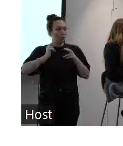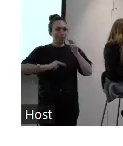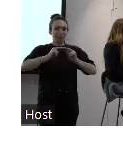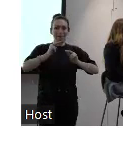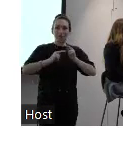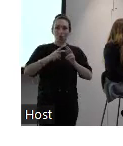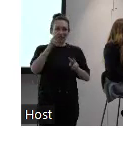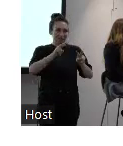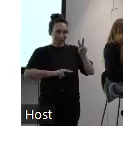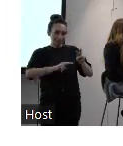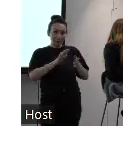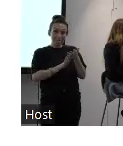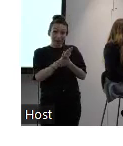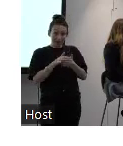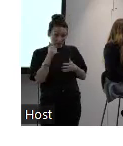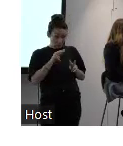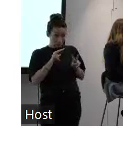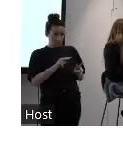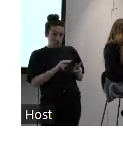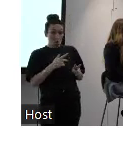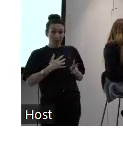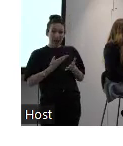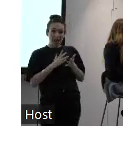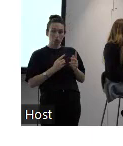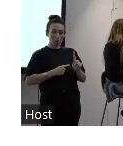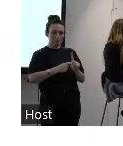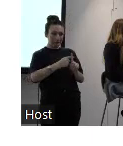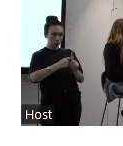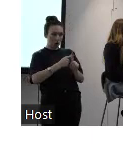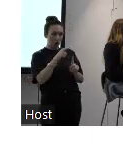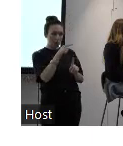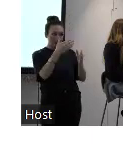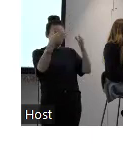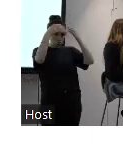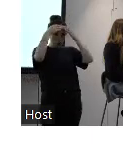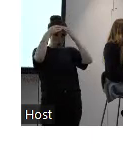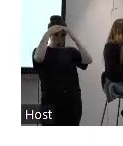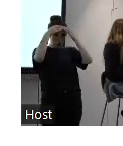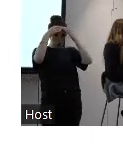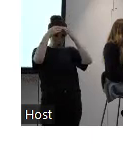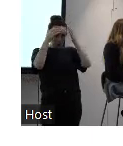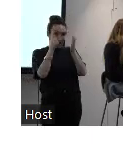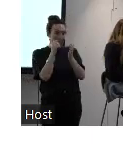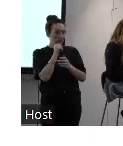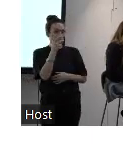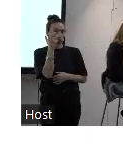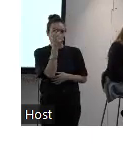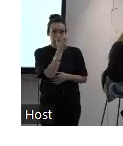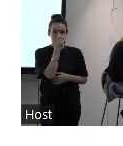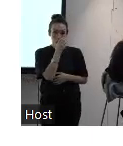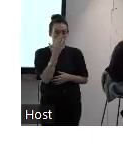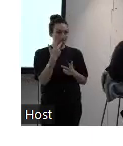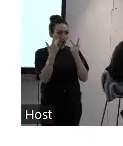that we're trying to measure how impaired they are, how serious their symptoms are in different